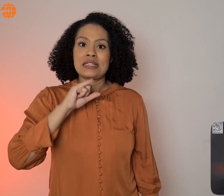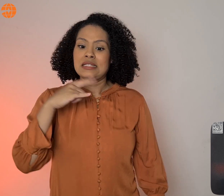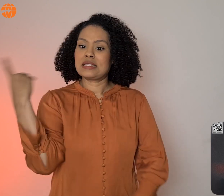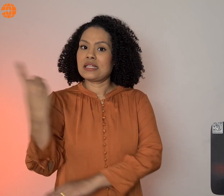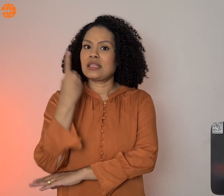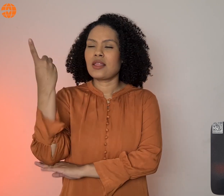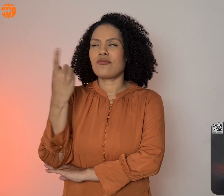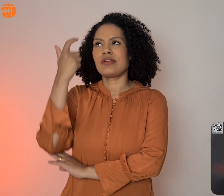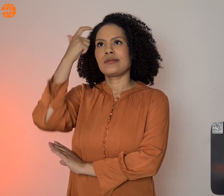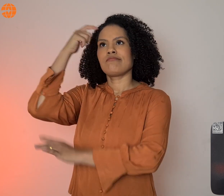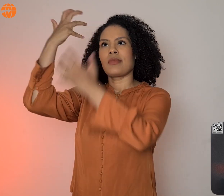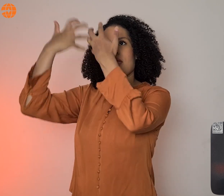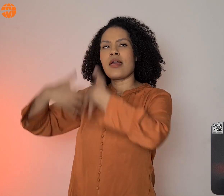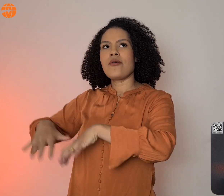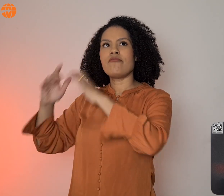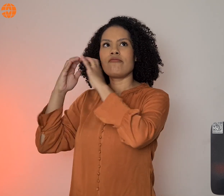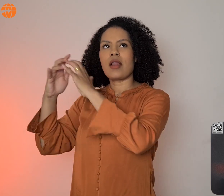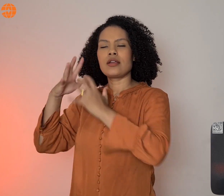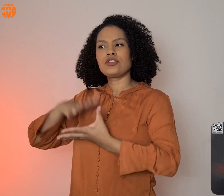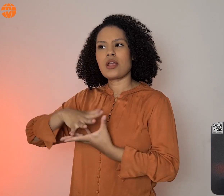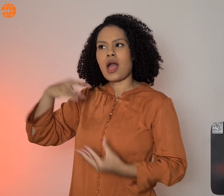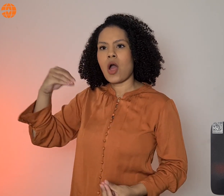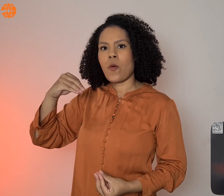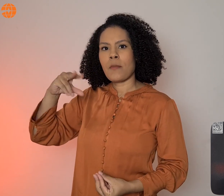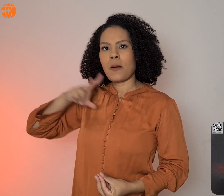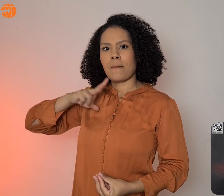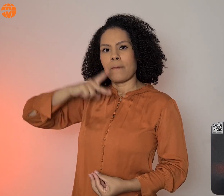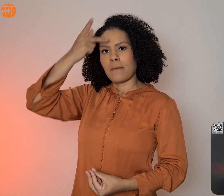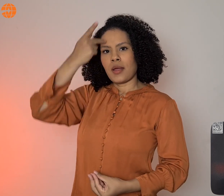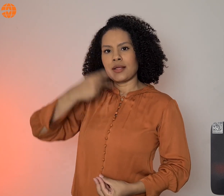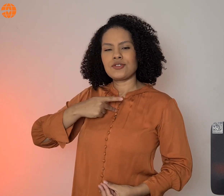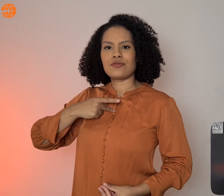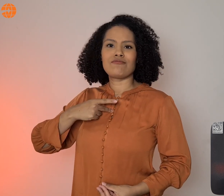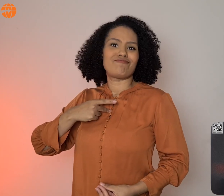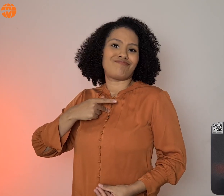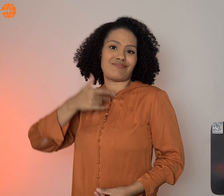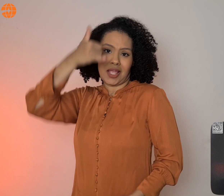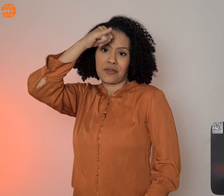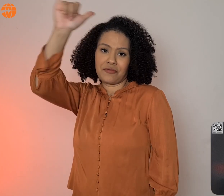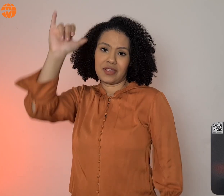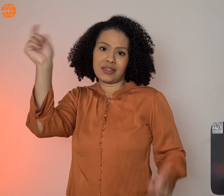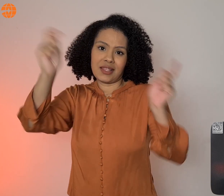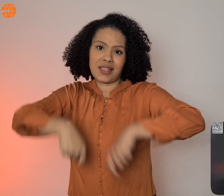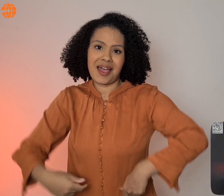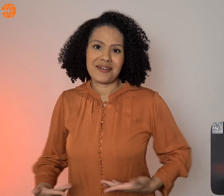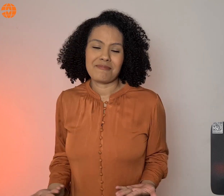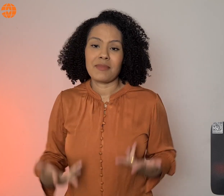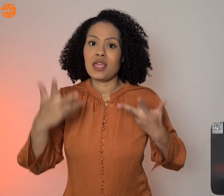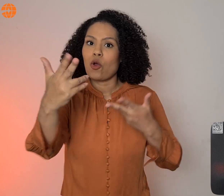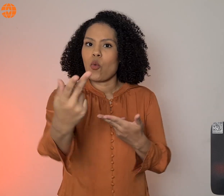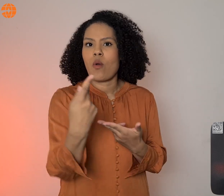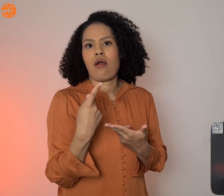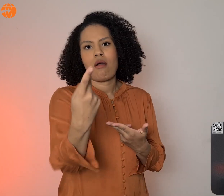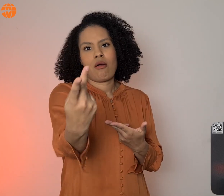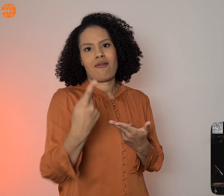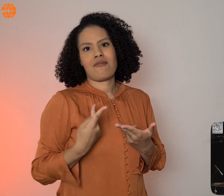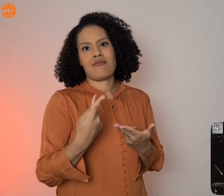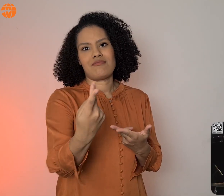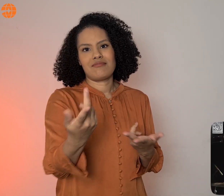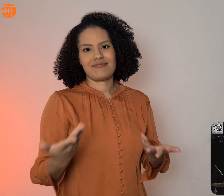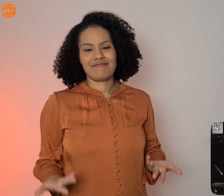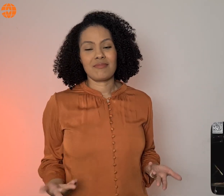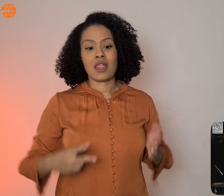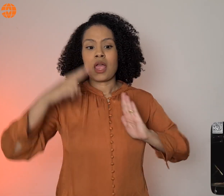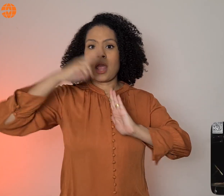soul. Então eu estou te dizendo para você começar a falar com a sua própria alma. Read God's word and meditate, yes, but don't stop there. Ask God to help